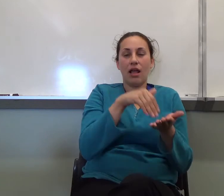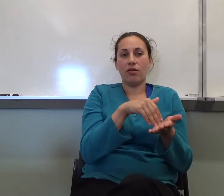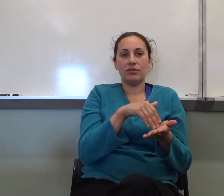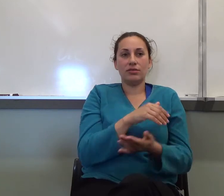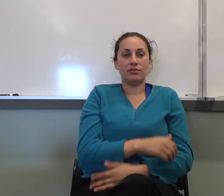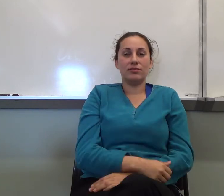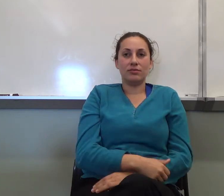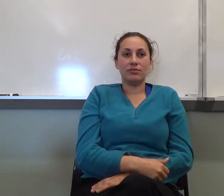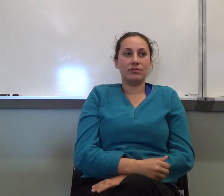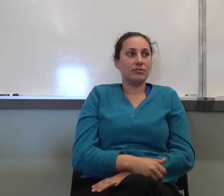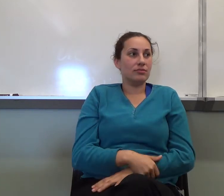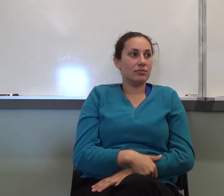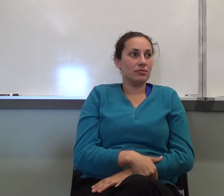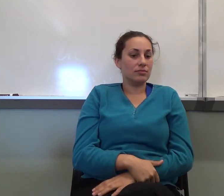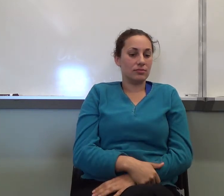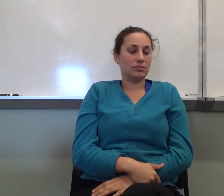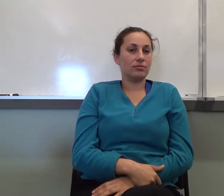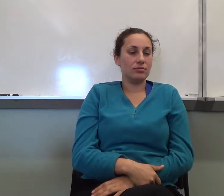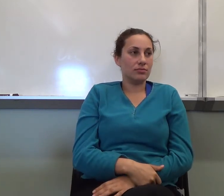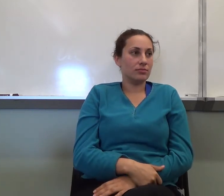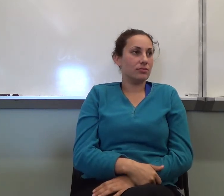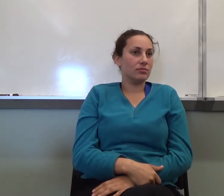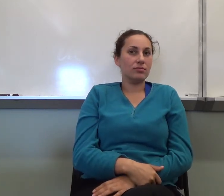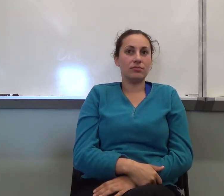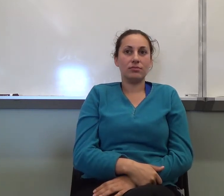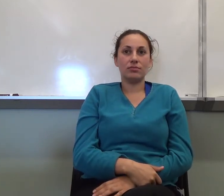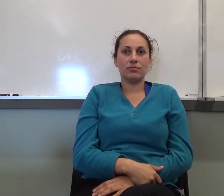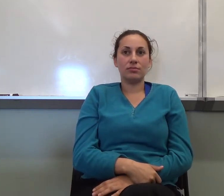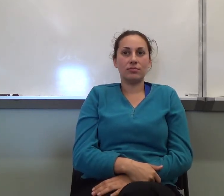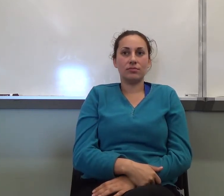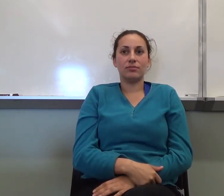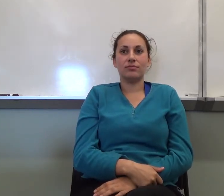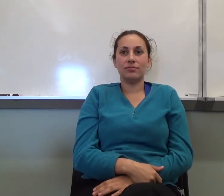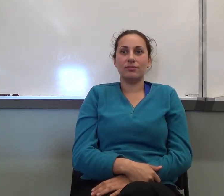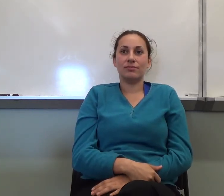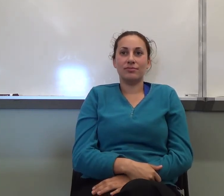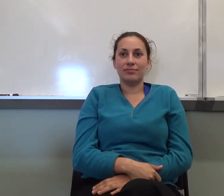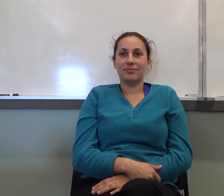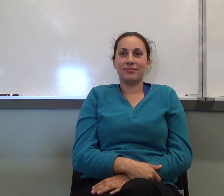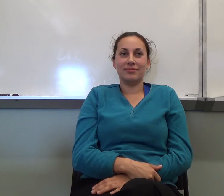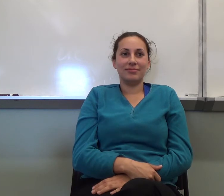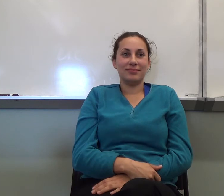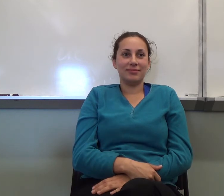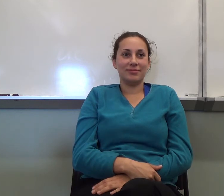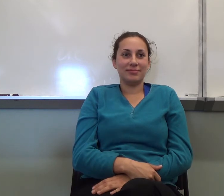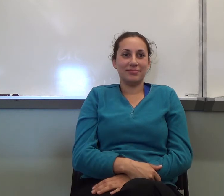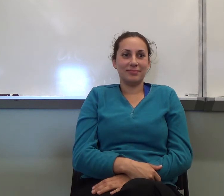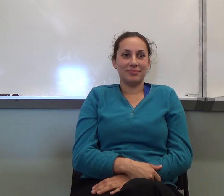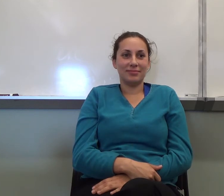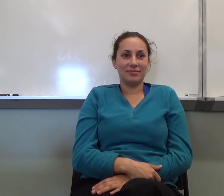90,000. he gets to take that also. He only has And he 60. can simply deduct all of it because he has to pay his